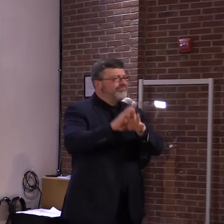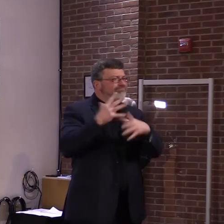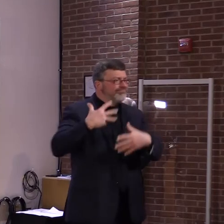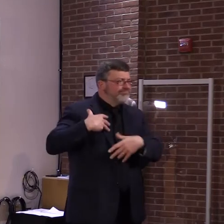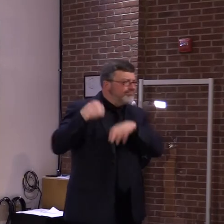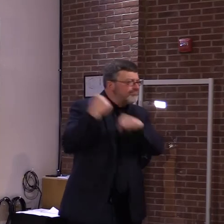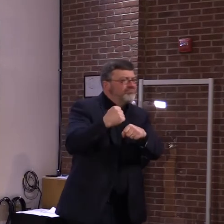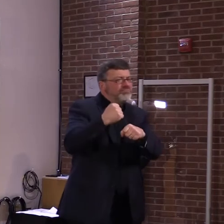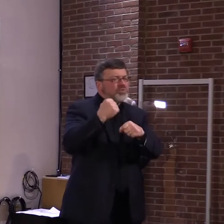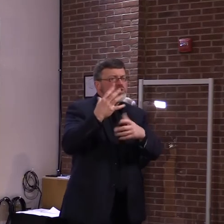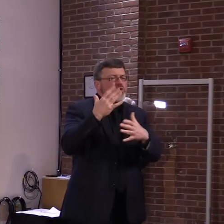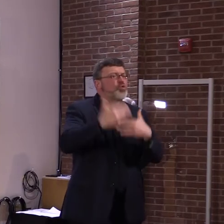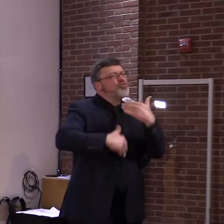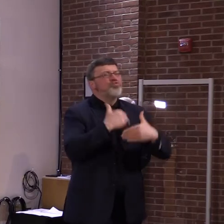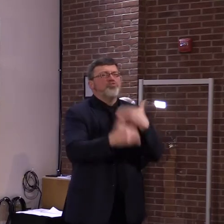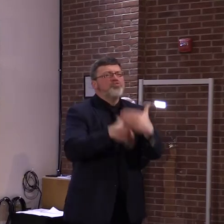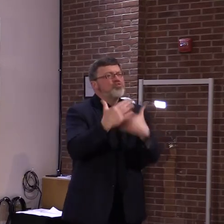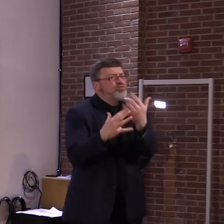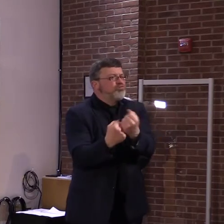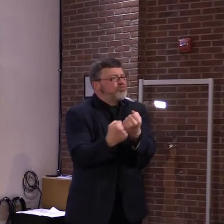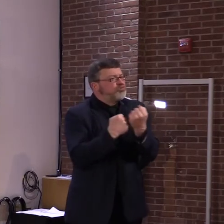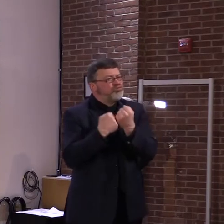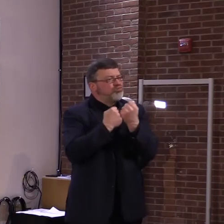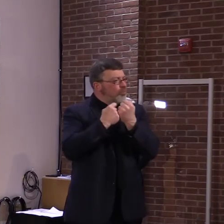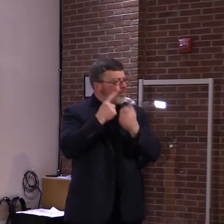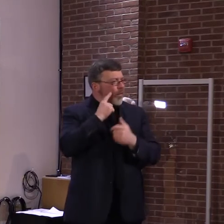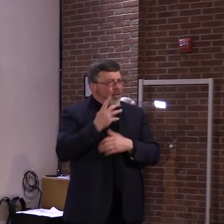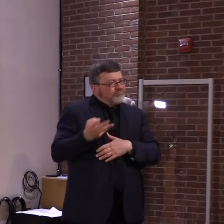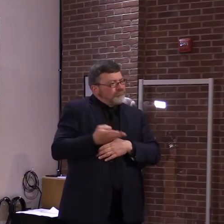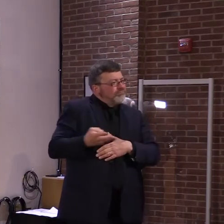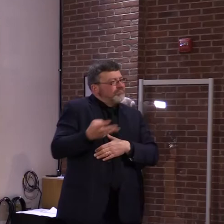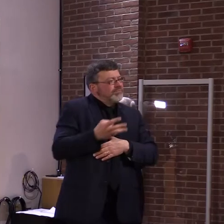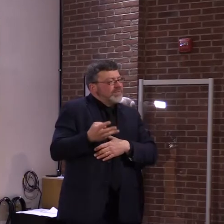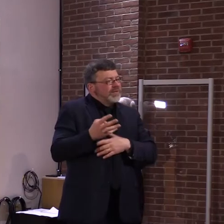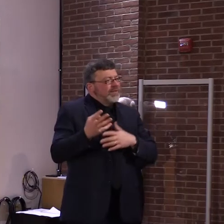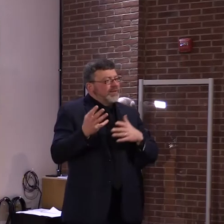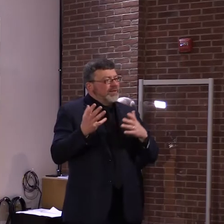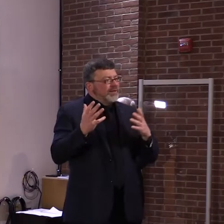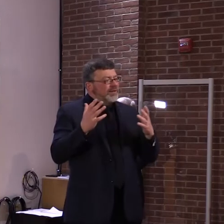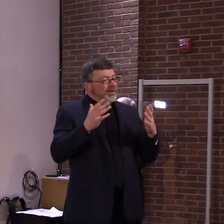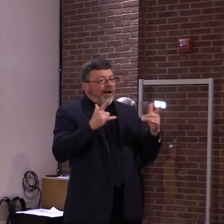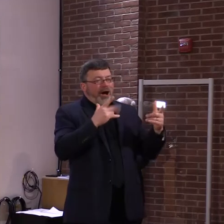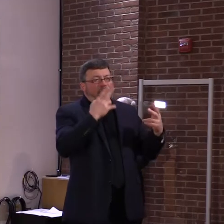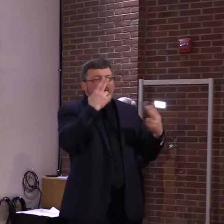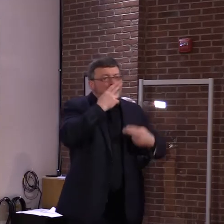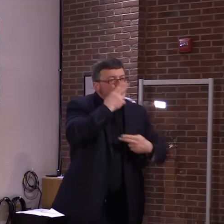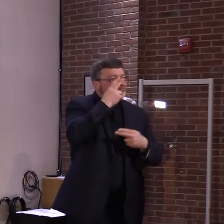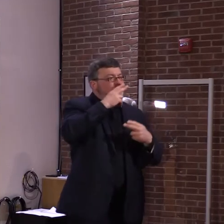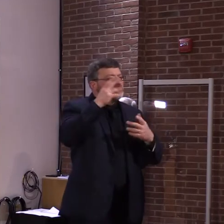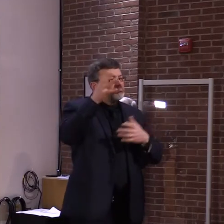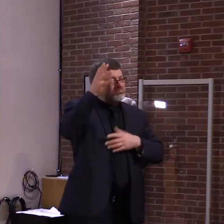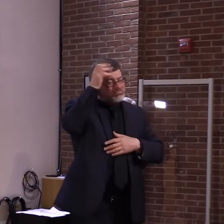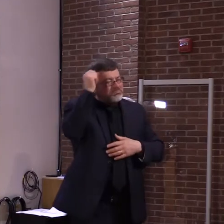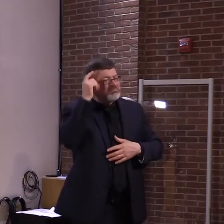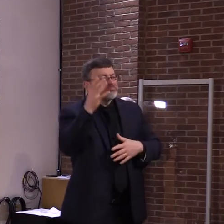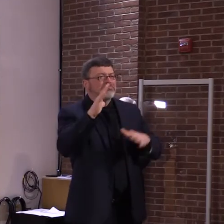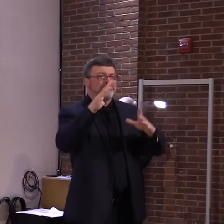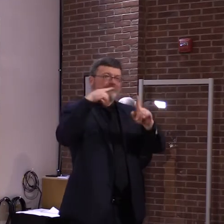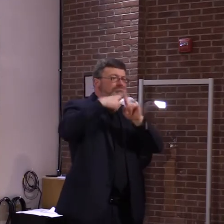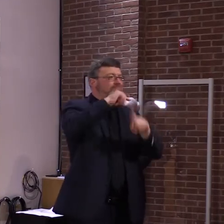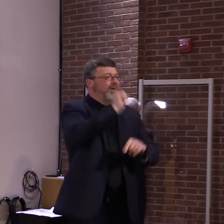her common sense, sense of humor, just her overall attitude. And she still embodies that